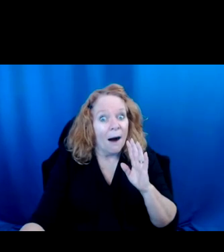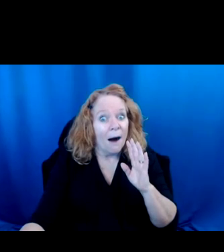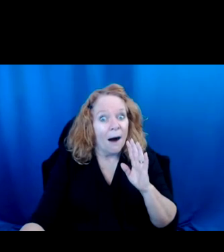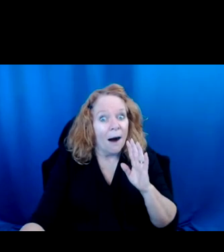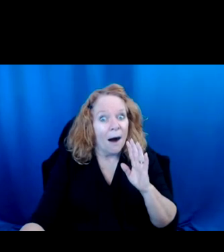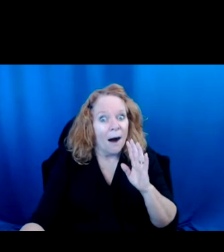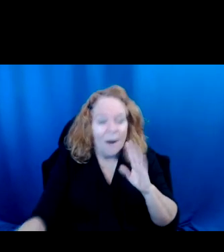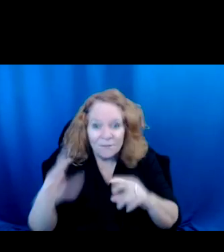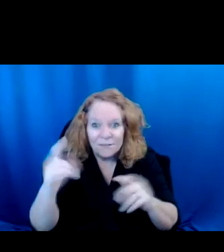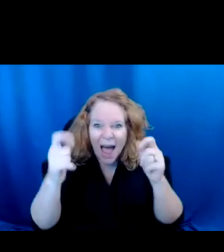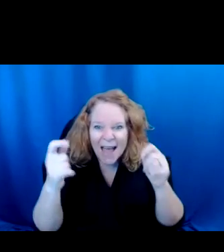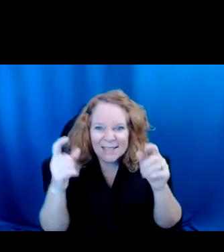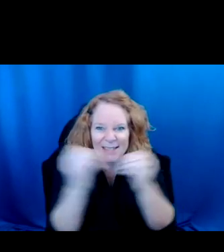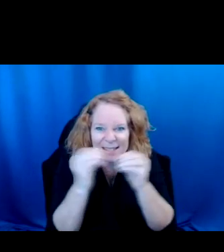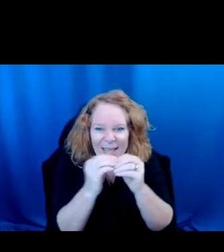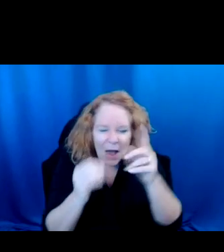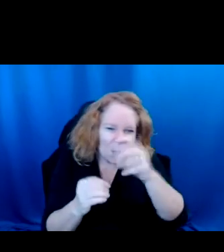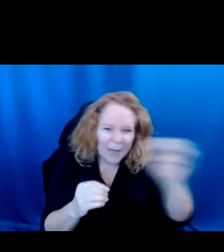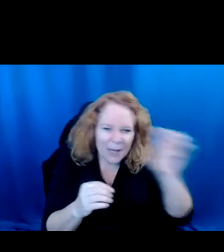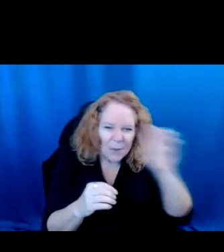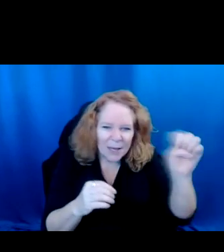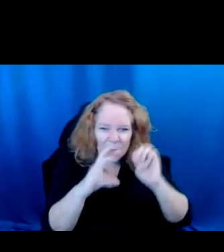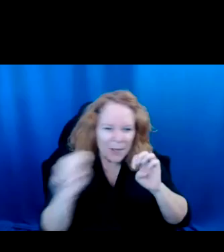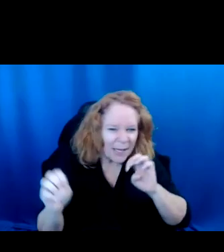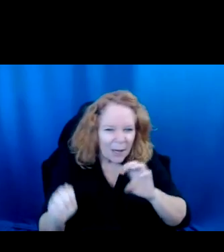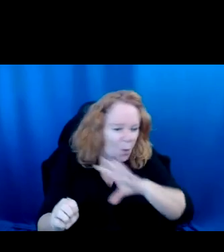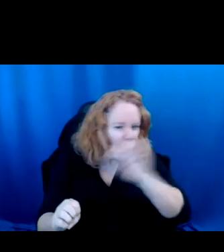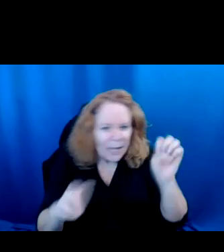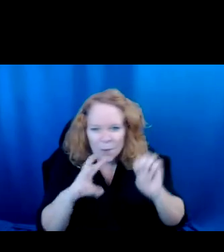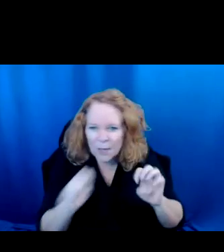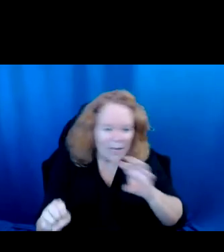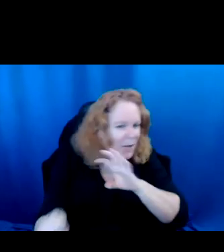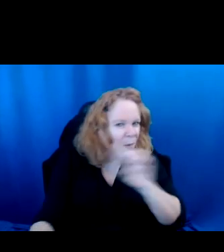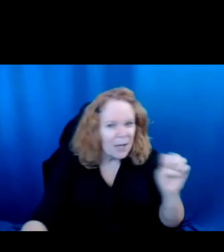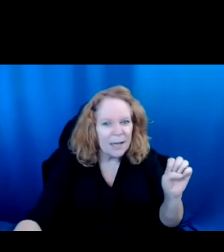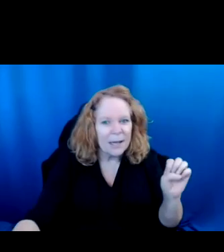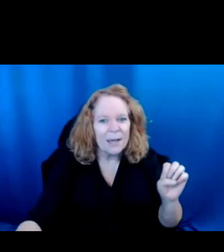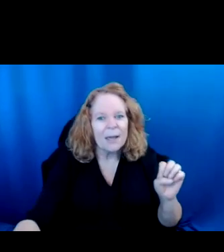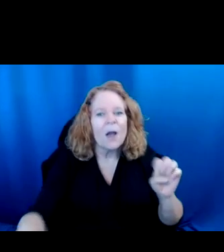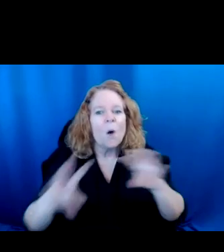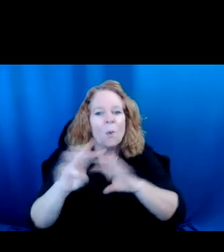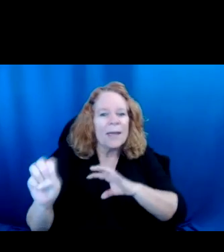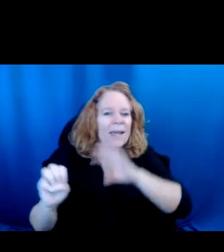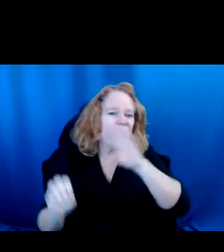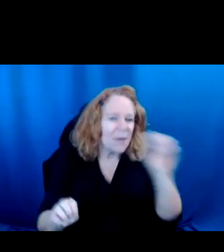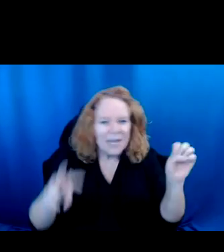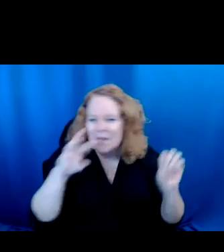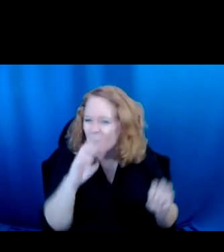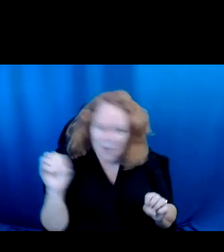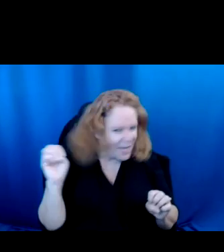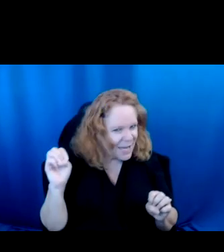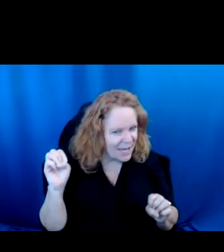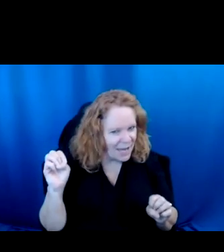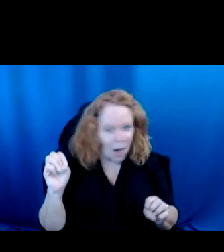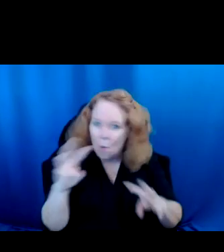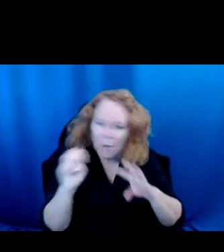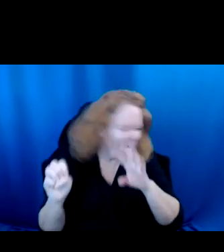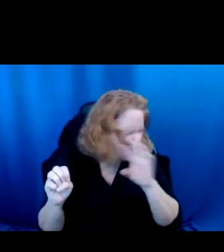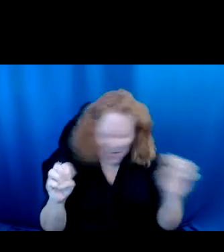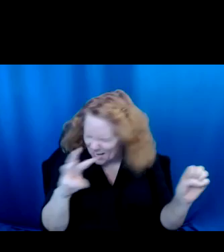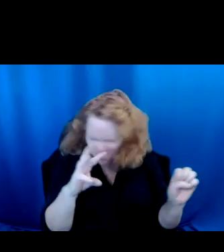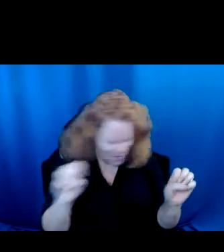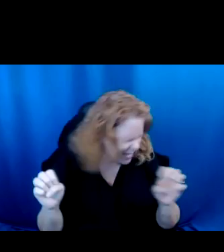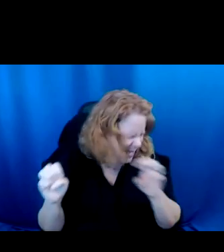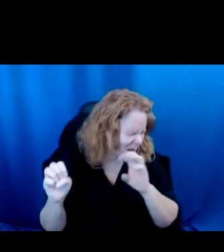Oh. Faster. Wee, wee, wee. Wee, wee, wee. Wee, wee, wee, wee,